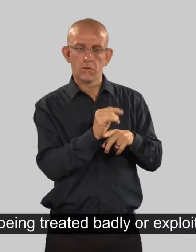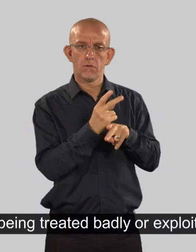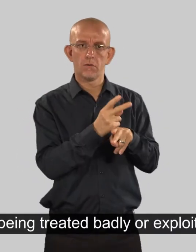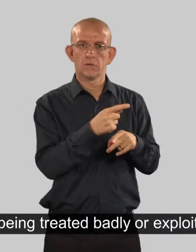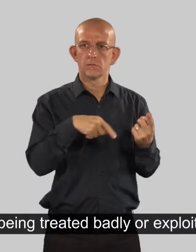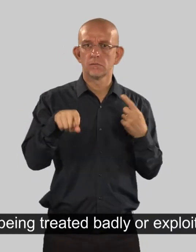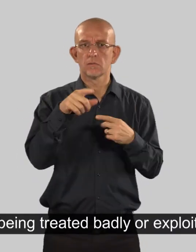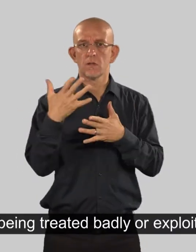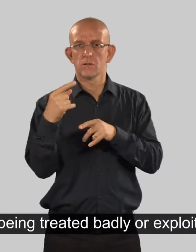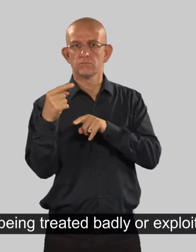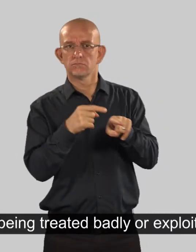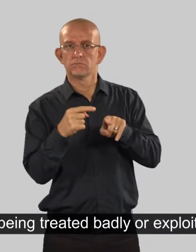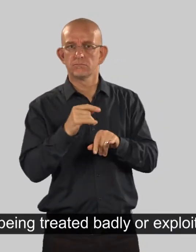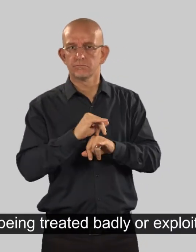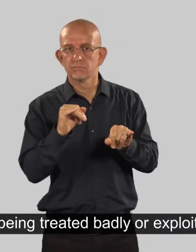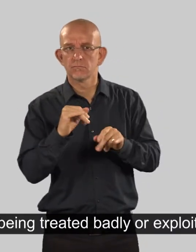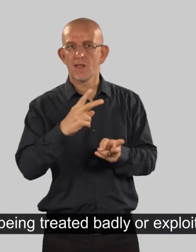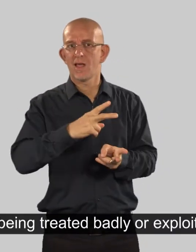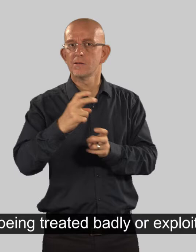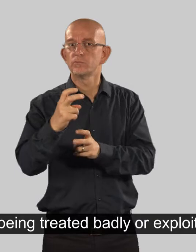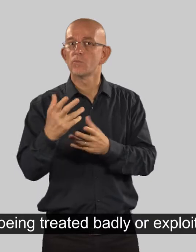or being treated badly or exploited.